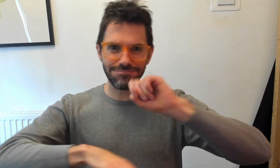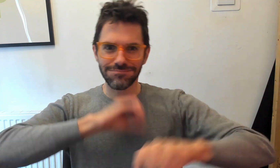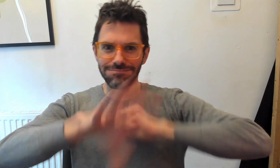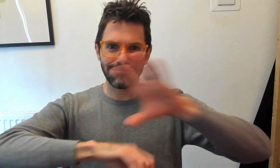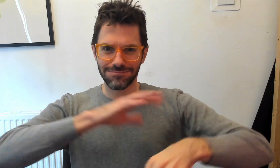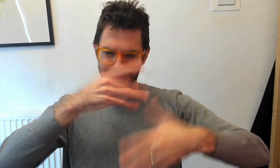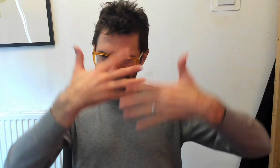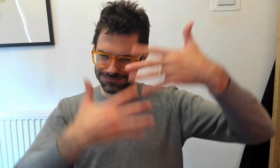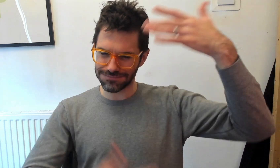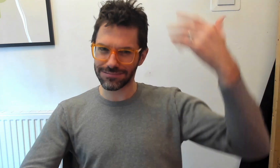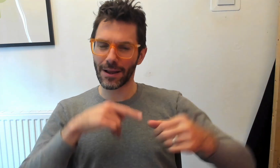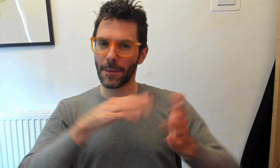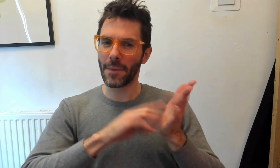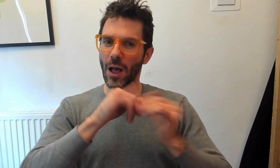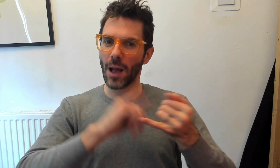you in this video today,